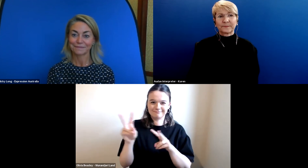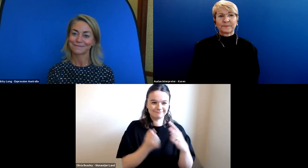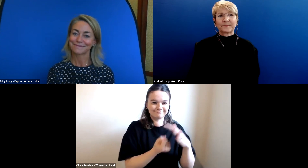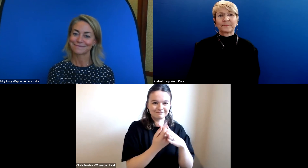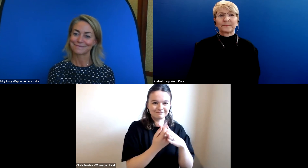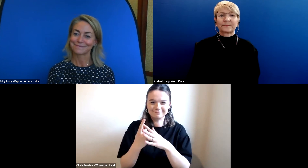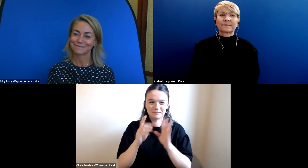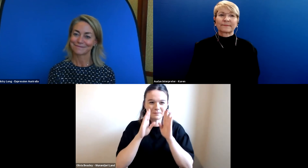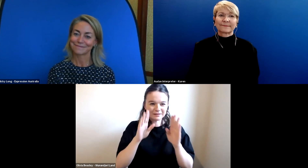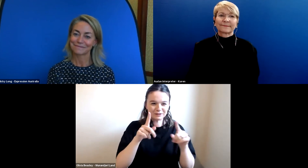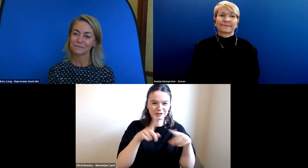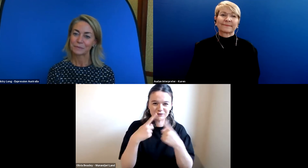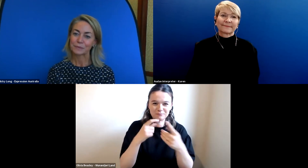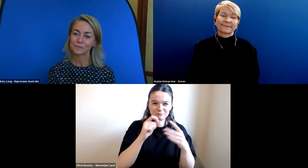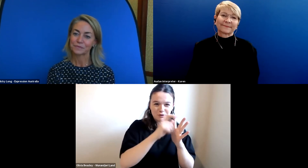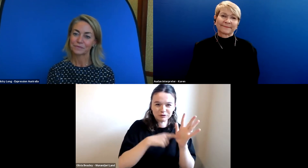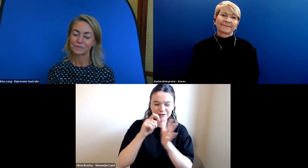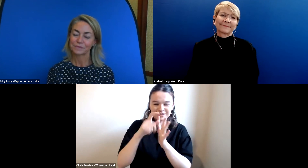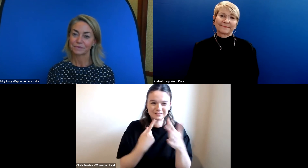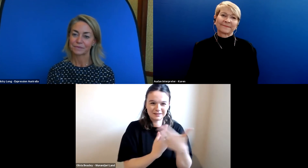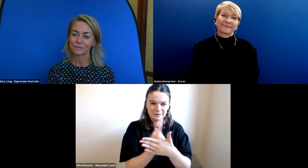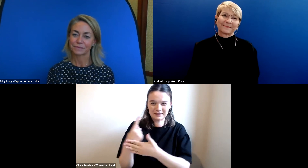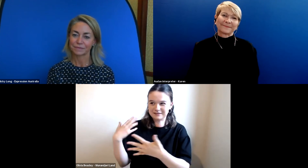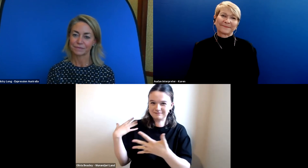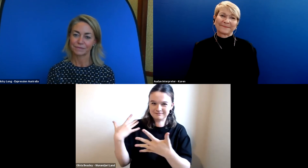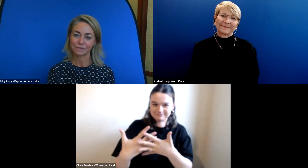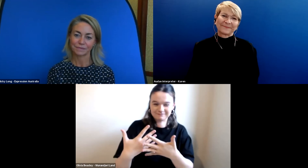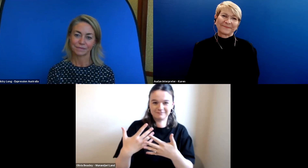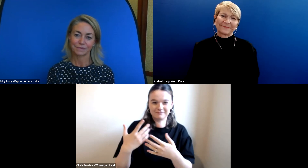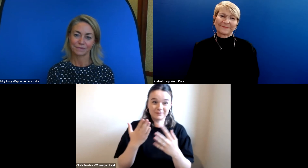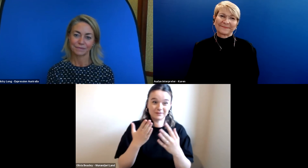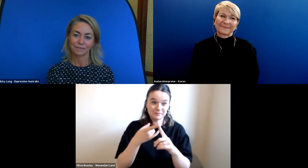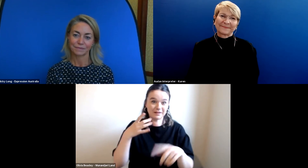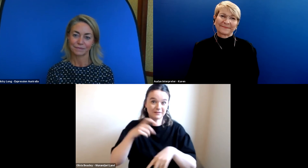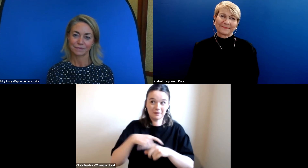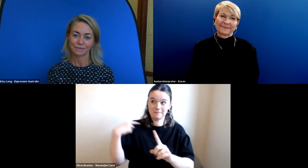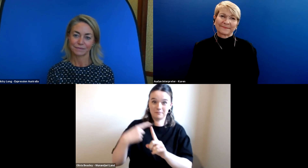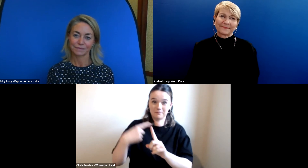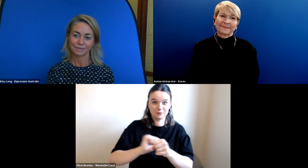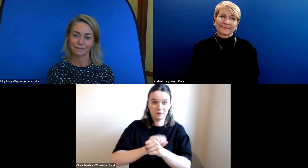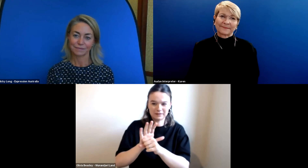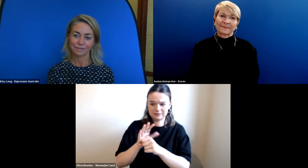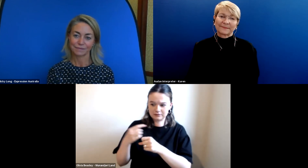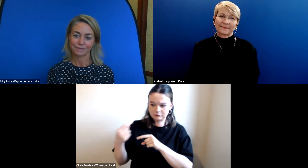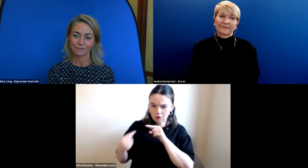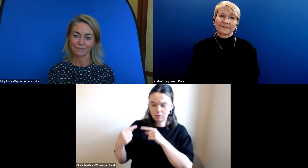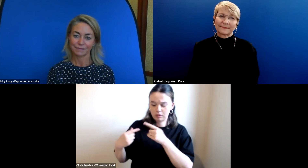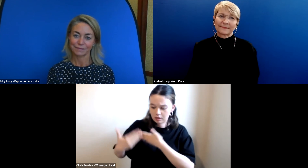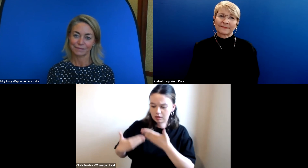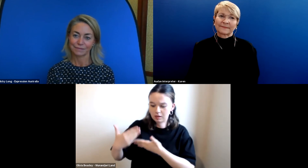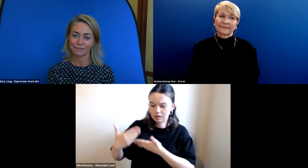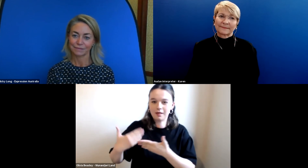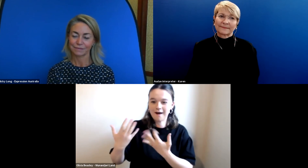I'd like to say as well that it was really lovely to see the conversation evolve